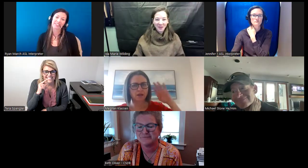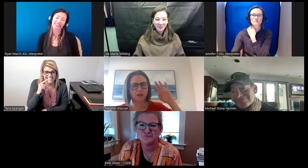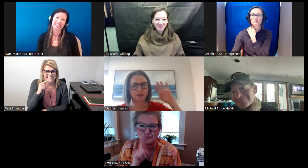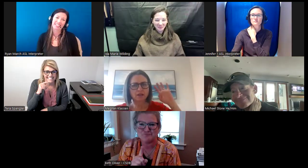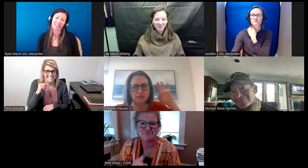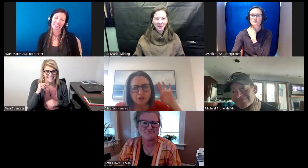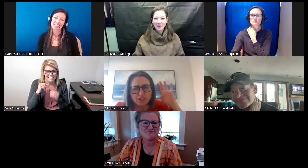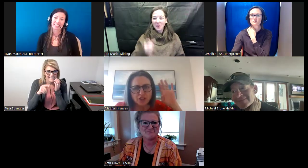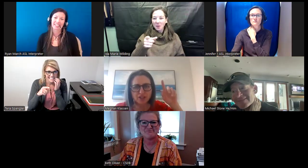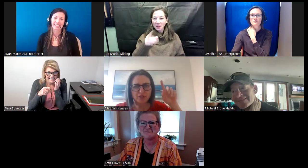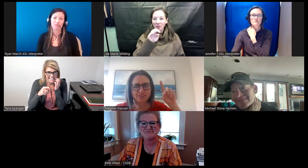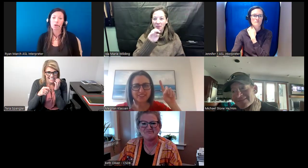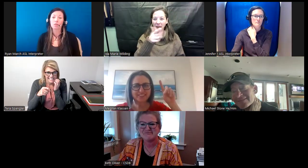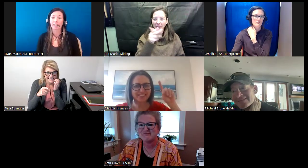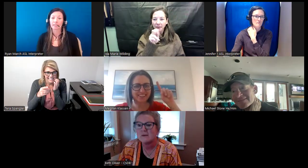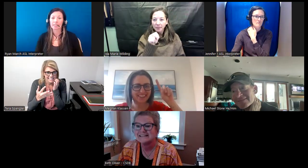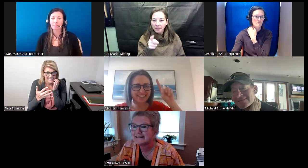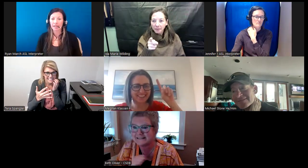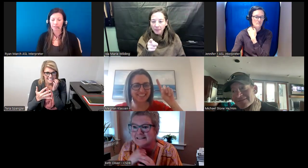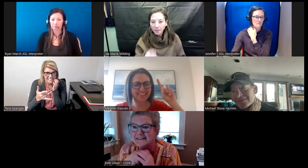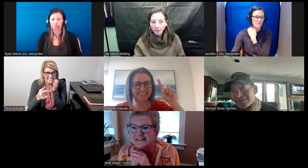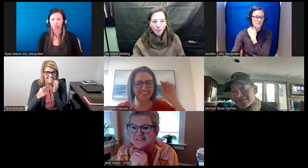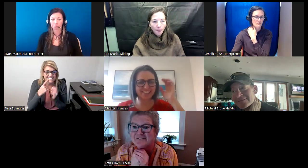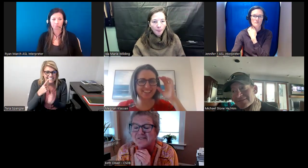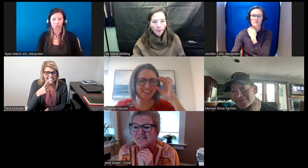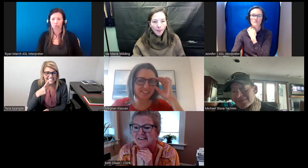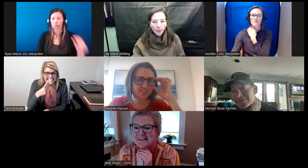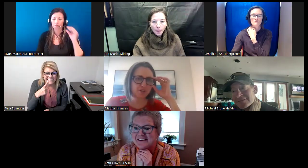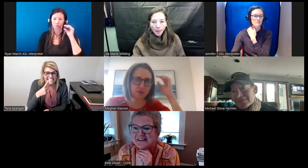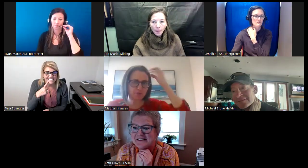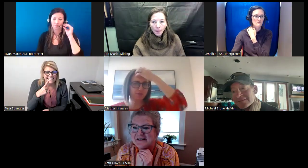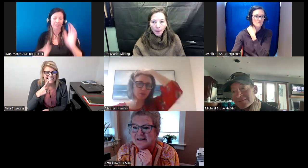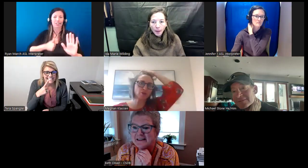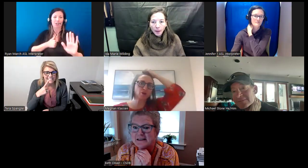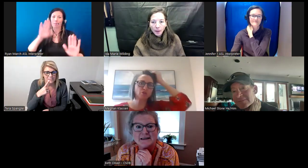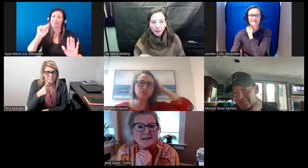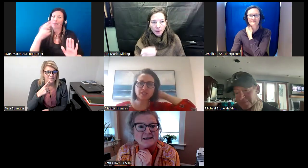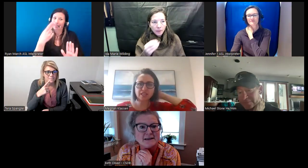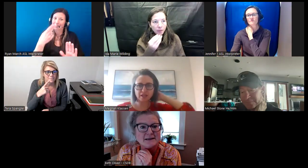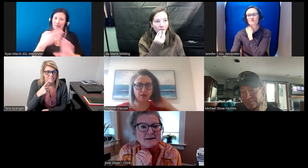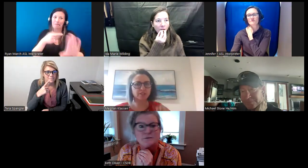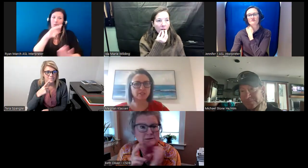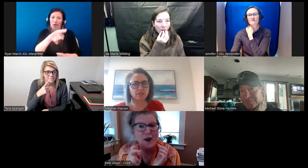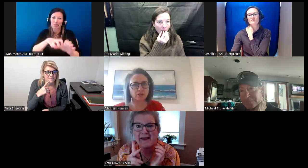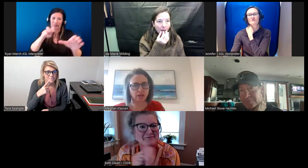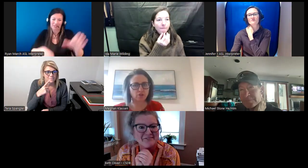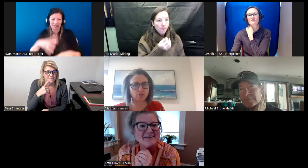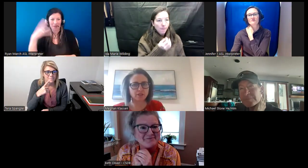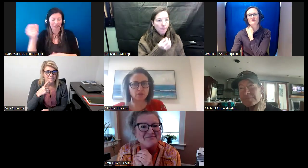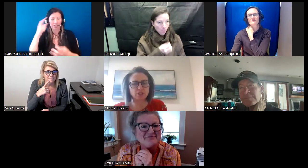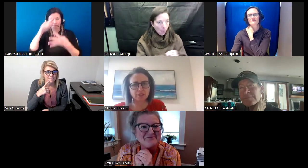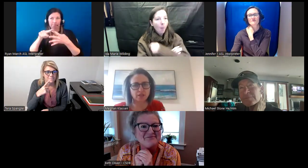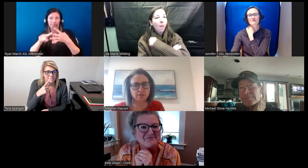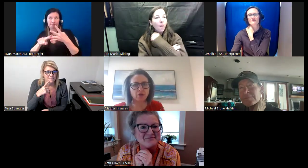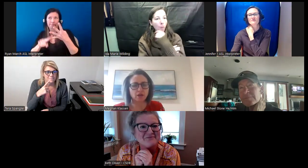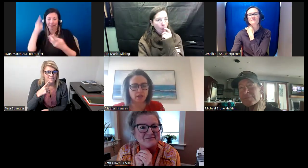Okay, well, thank you. Thank you. Oh, yeah, Megan. Sorry, Beth, before you go, just thinking about these other categories that